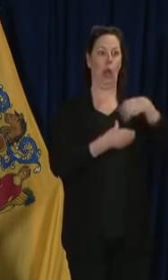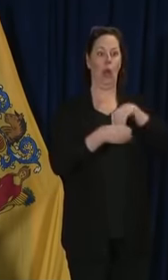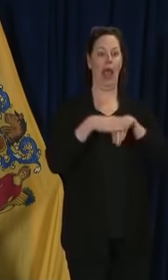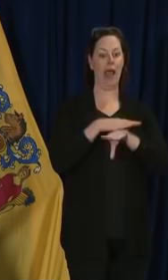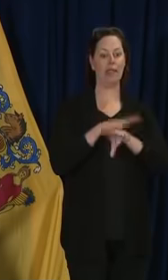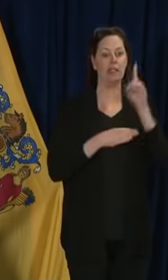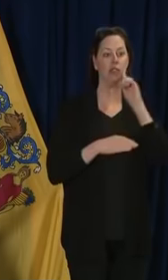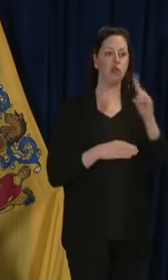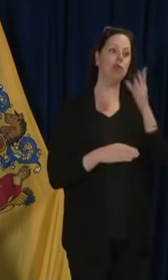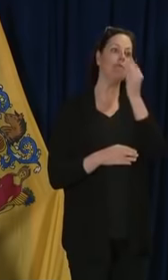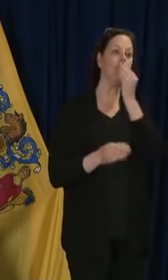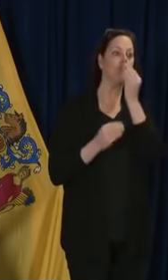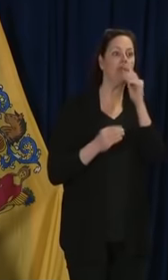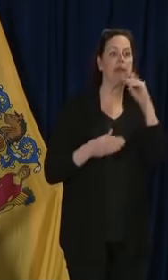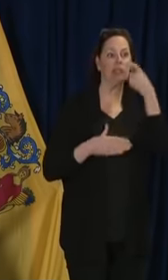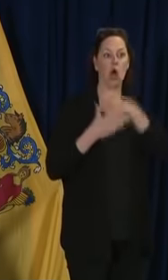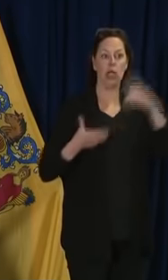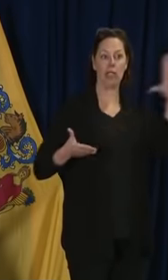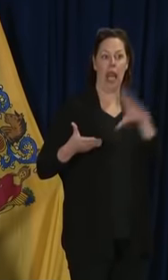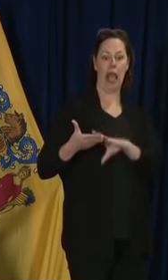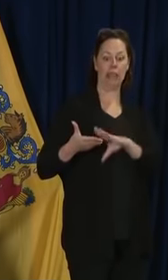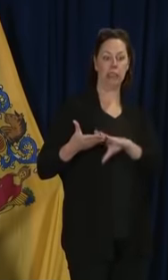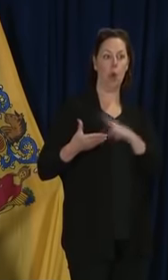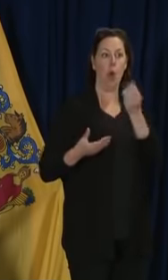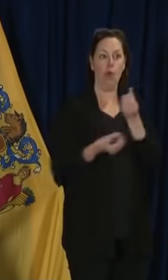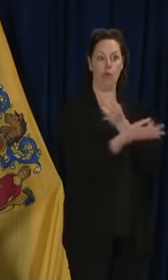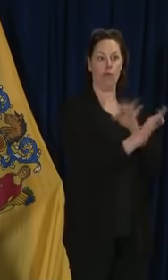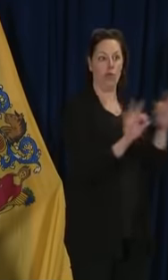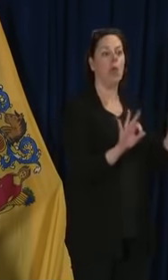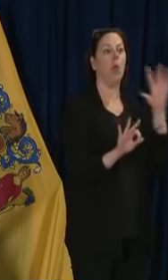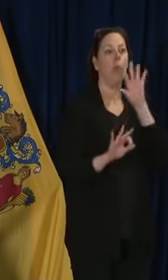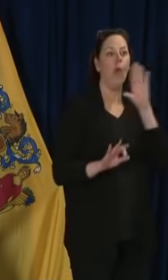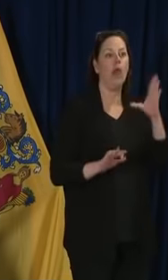free and reduced meals, will be met during this closure.